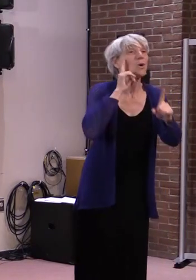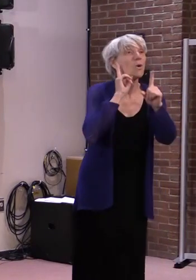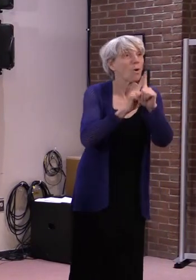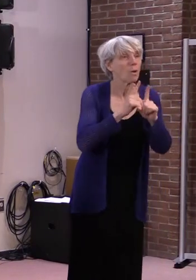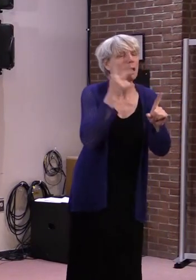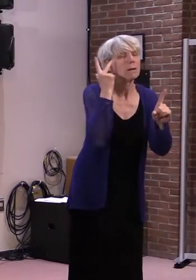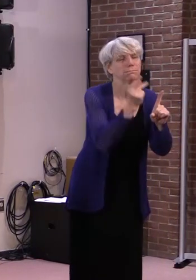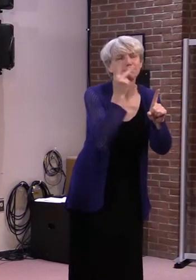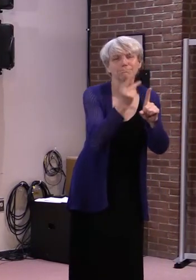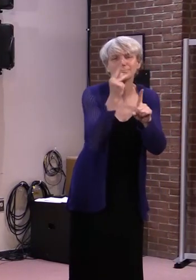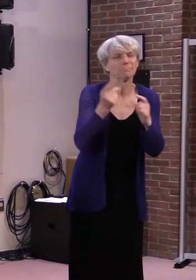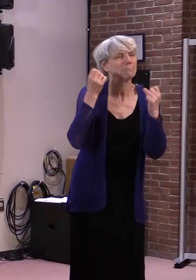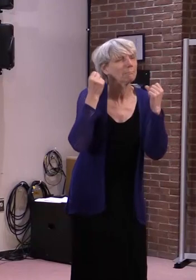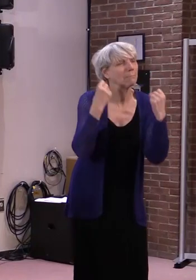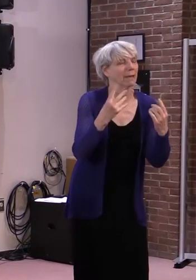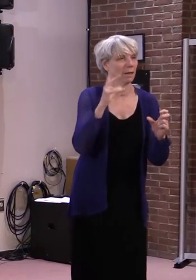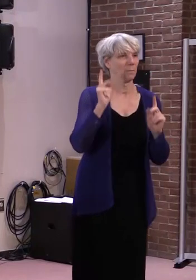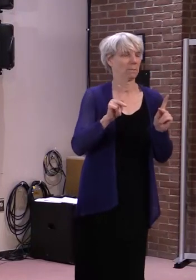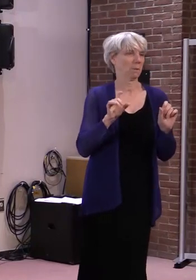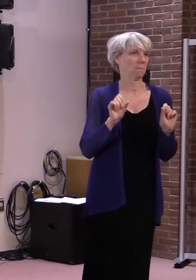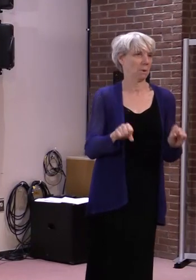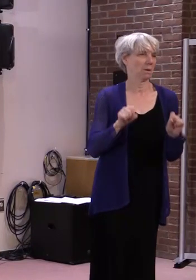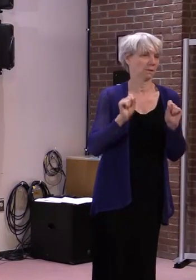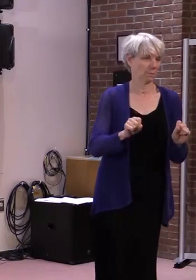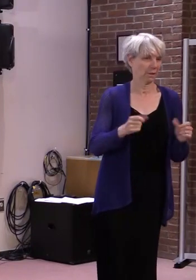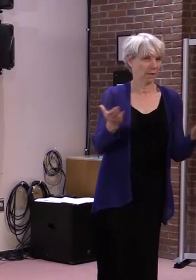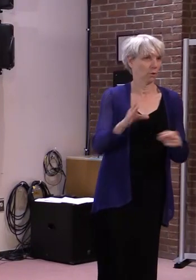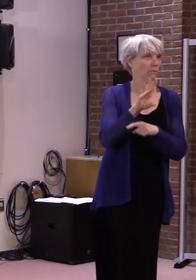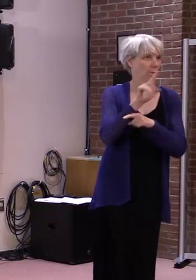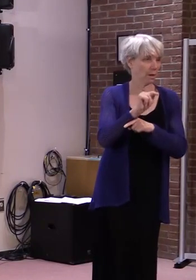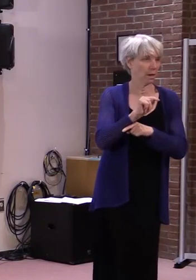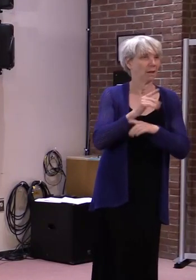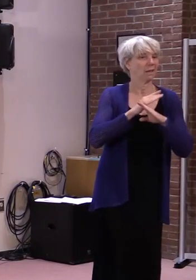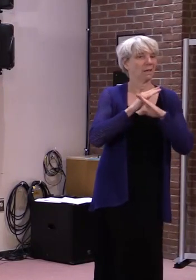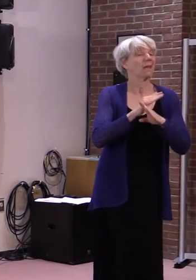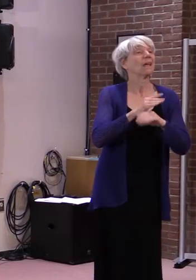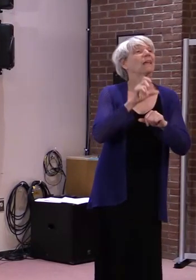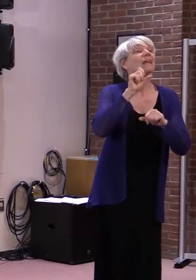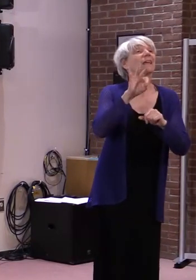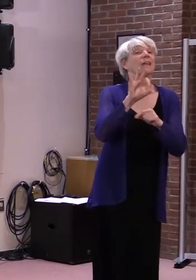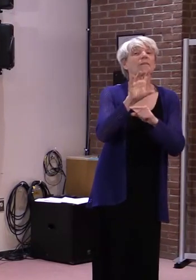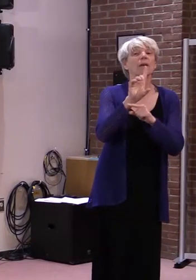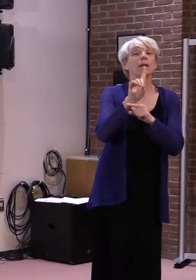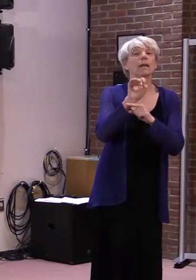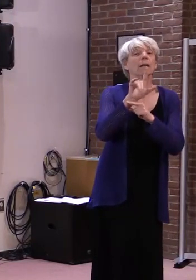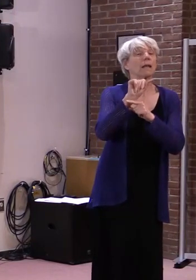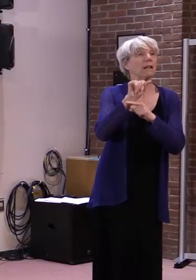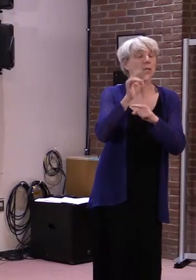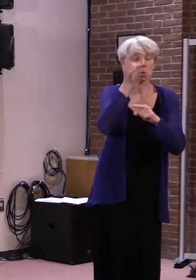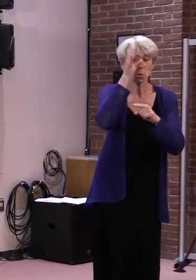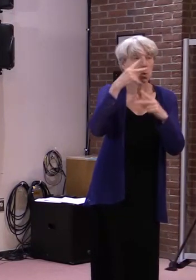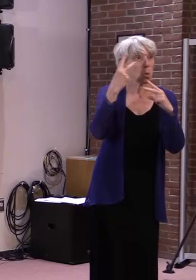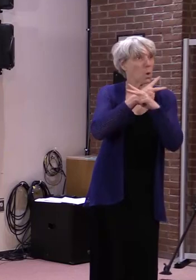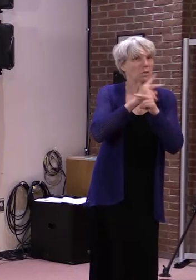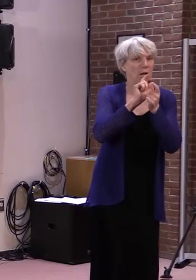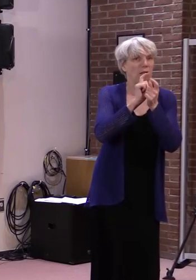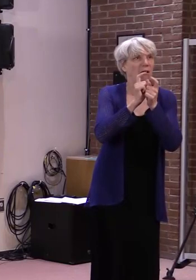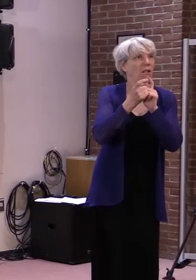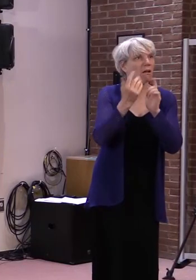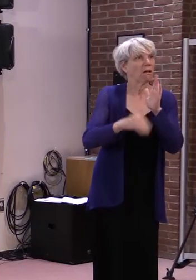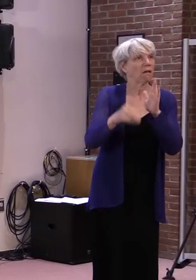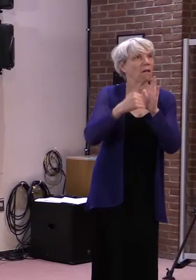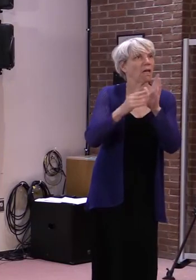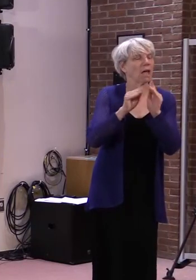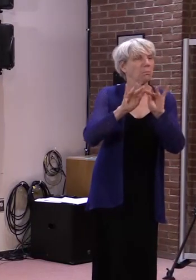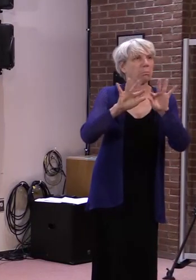vaccinated to guard against variants as well as a possible resurgence of the virus in the fall. Vaccines are